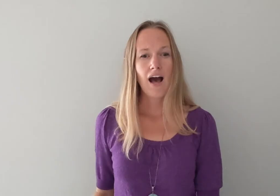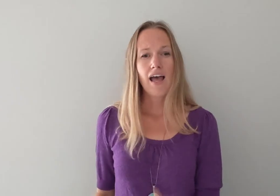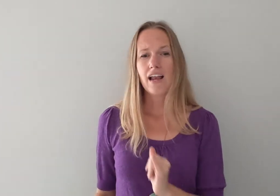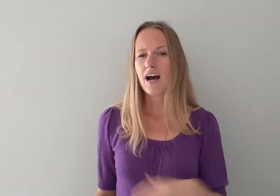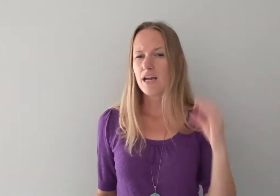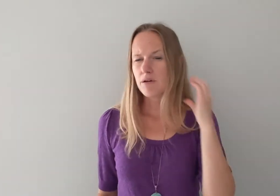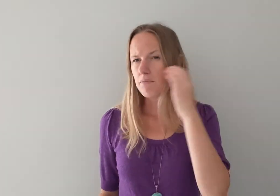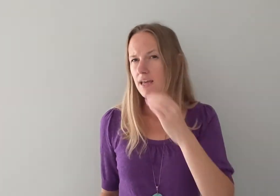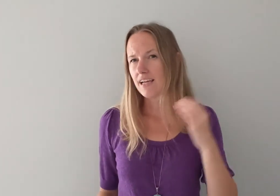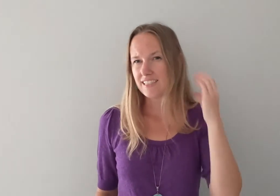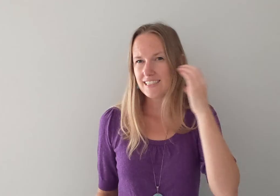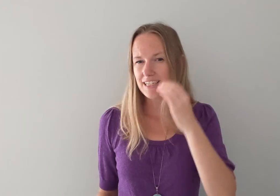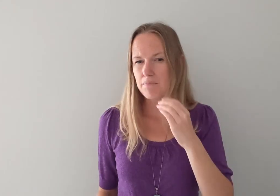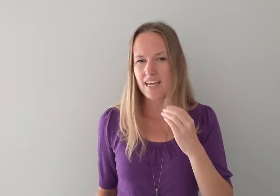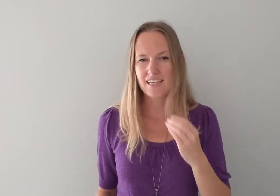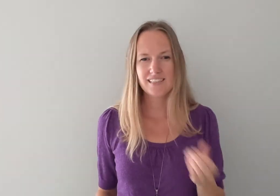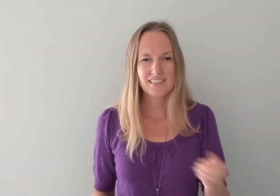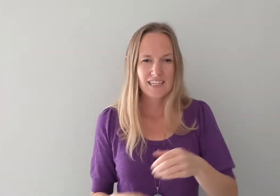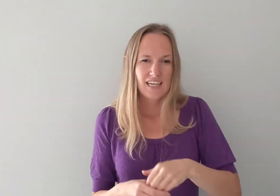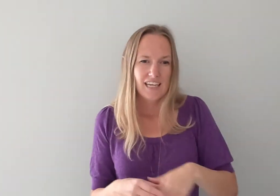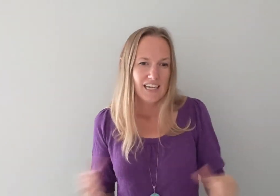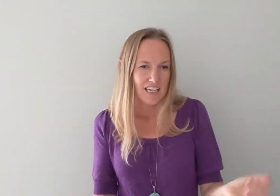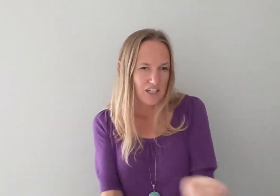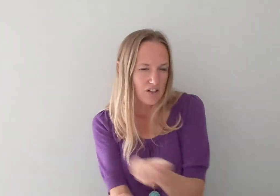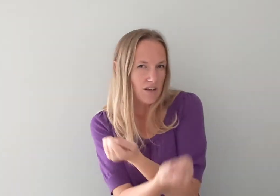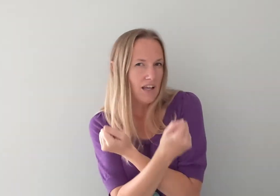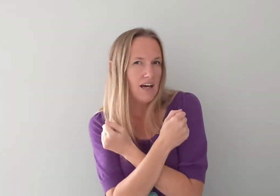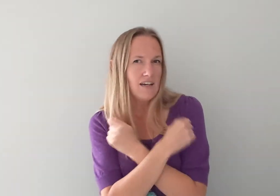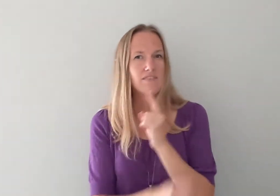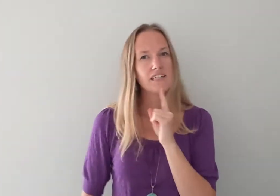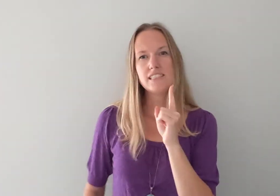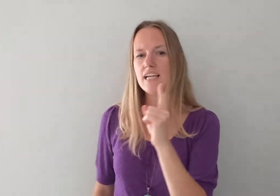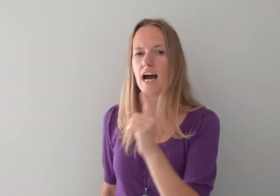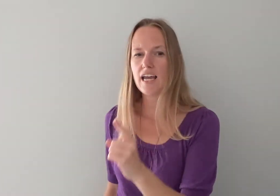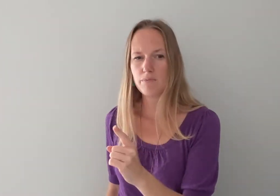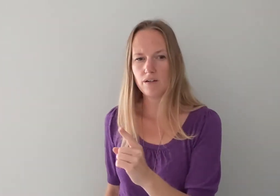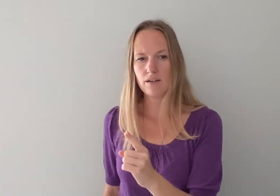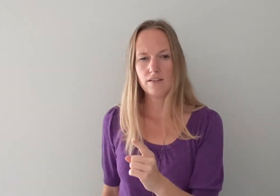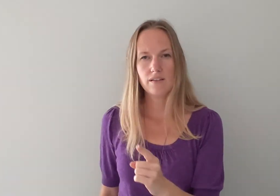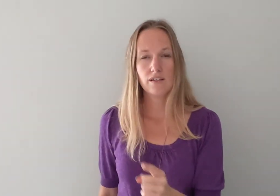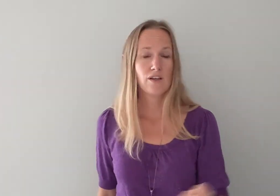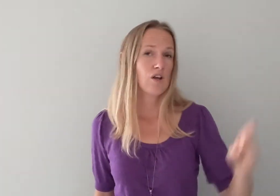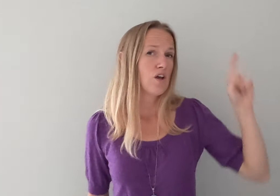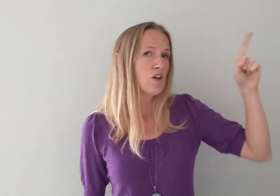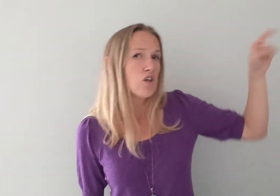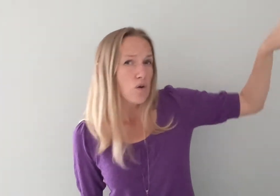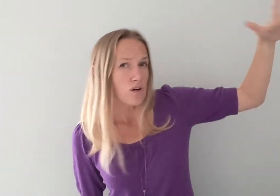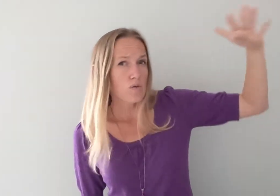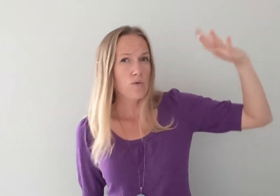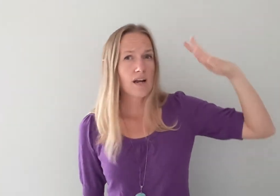and I stand amazed in your love undeniable. Your